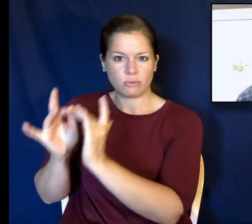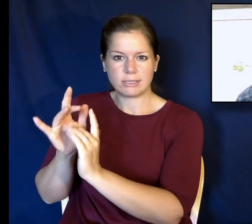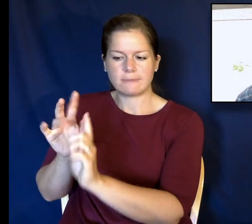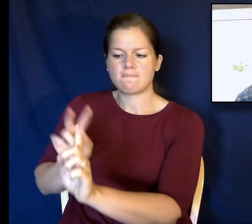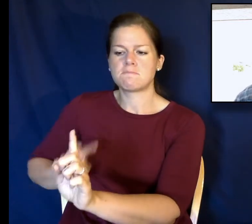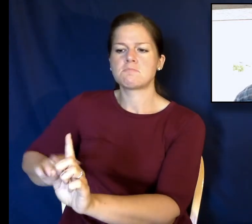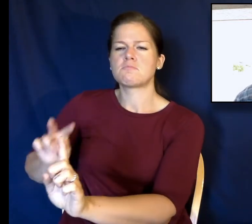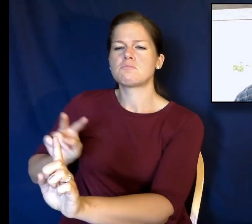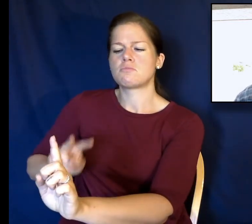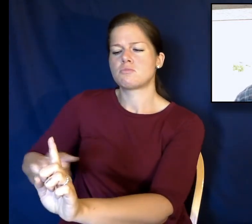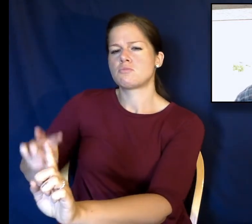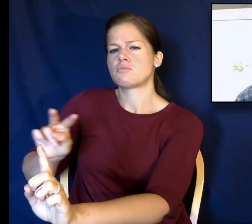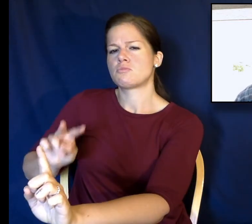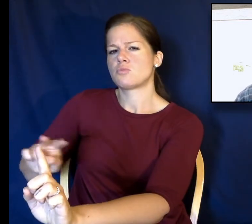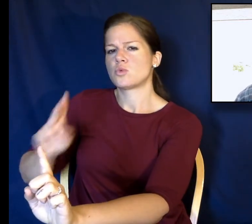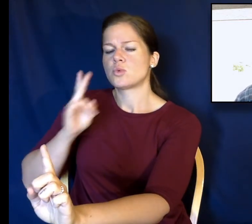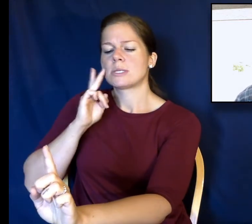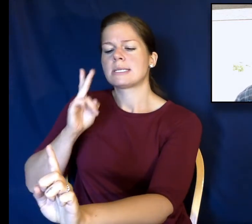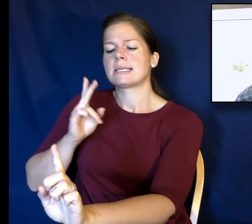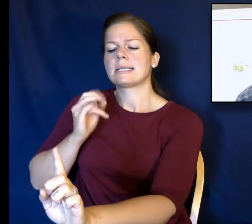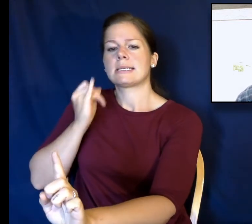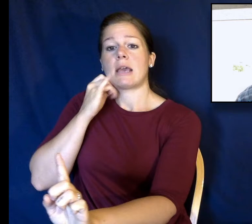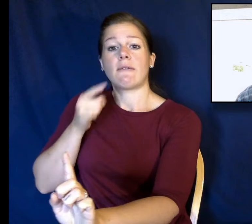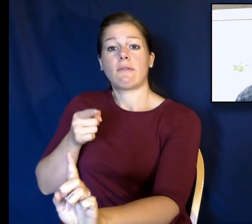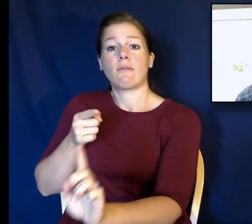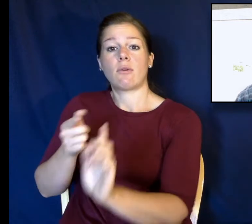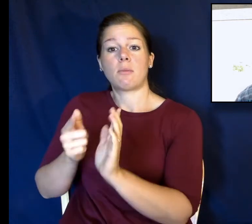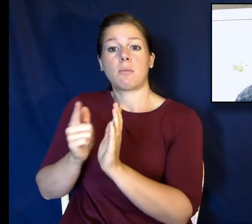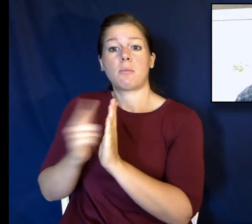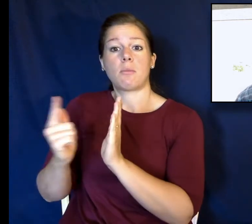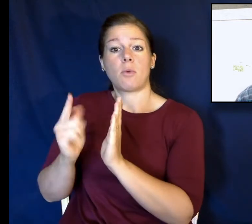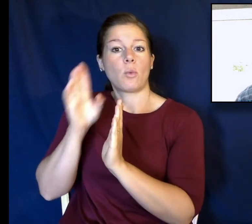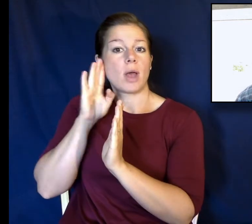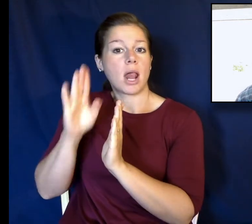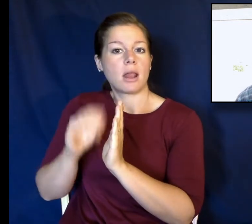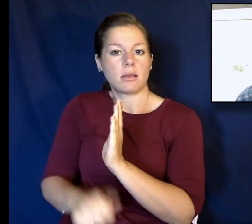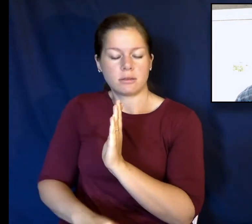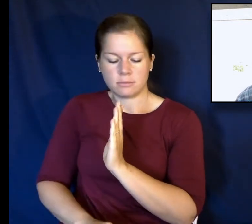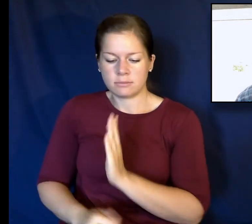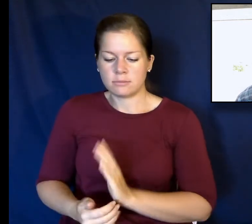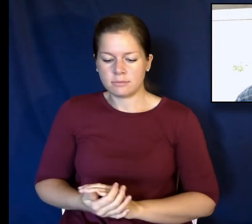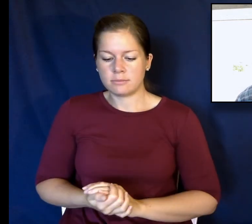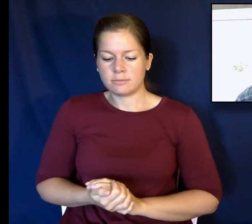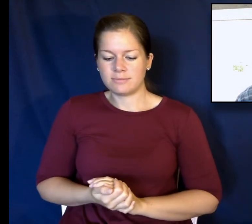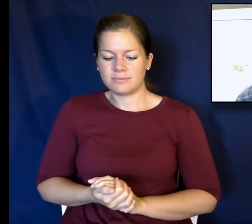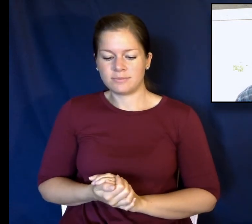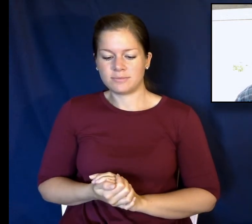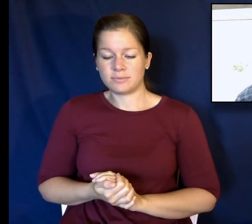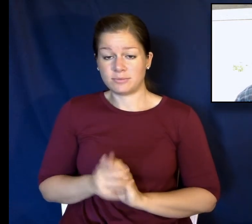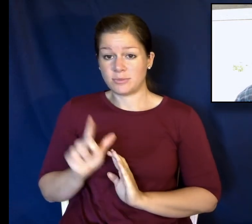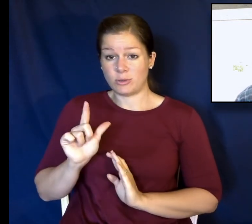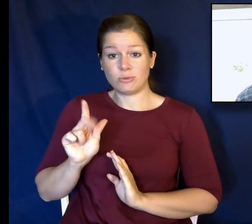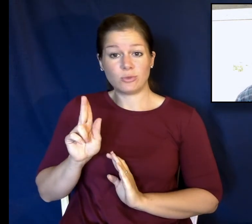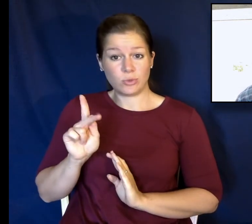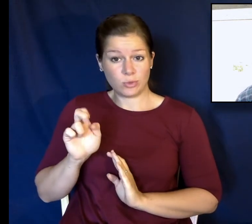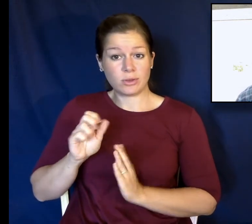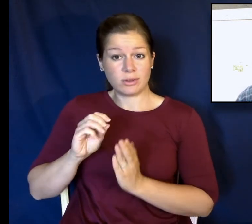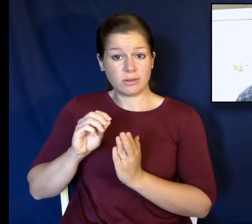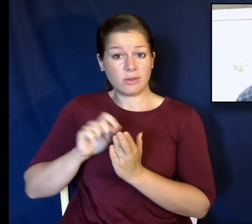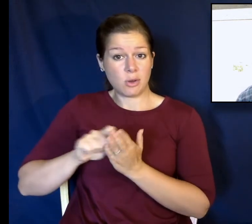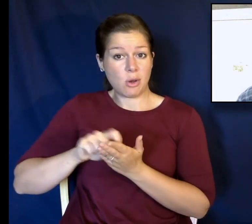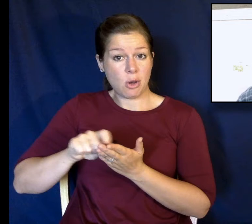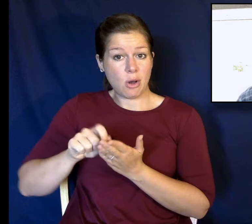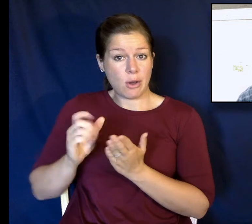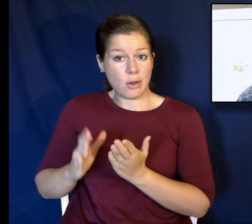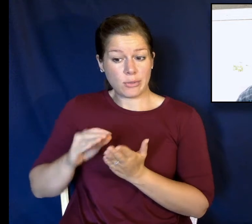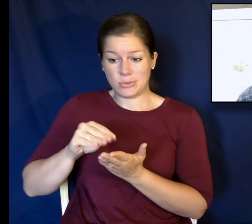to make sure that he wasn't going to break the law. And sure enough, Luke writes that down for us